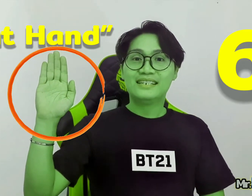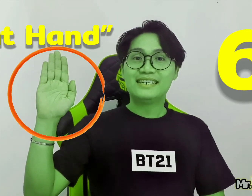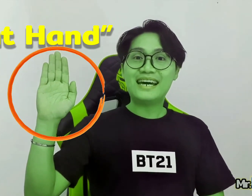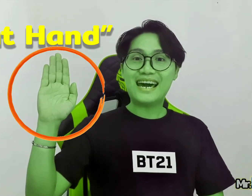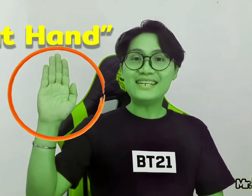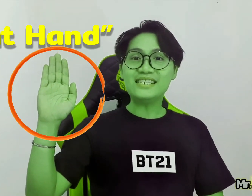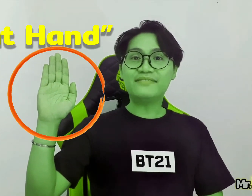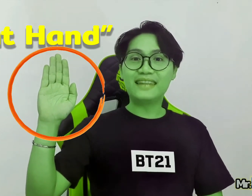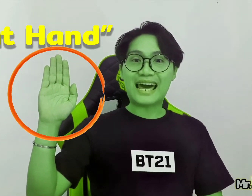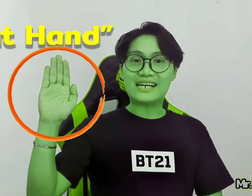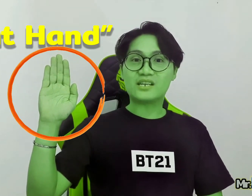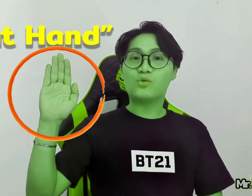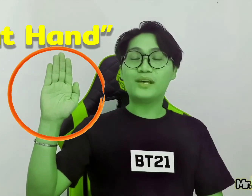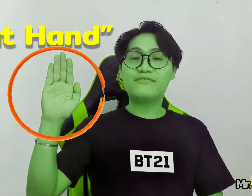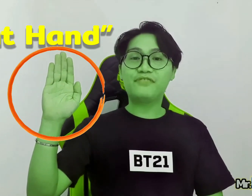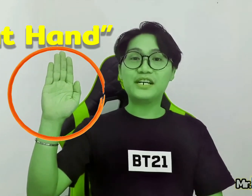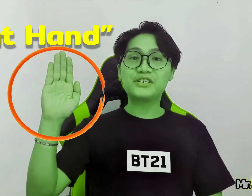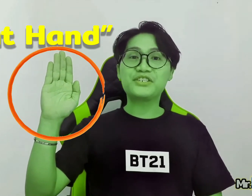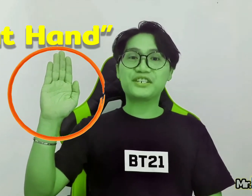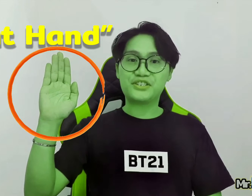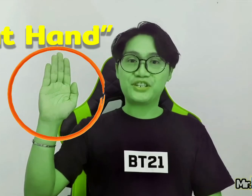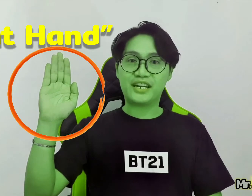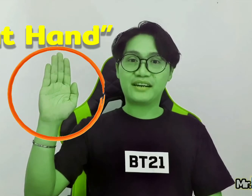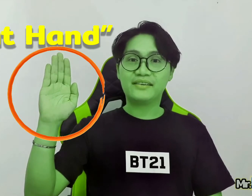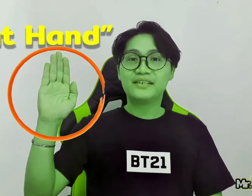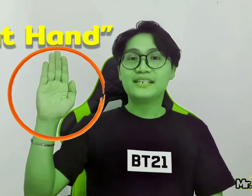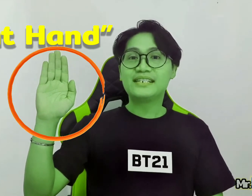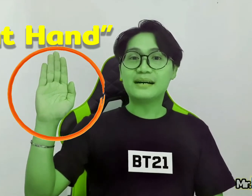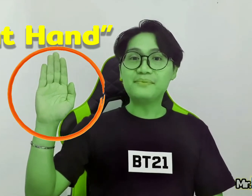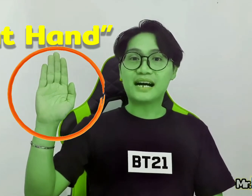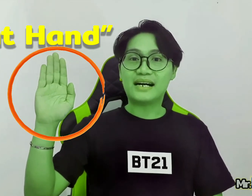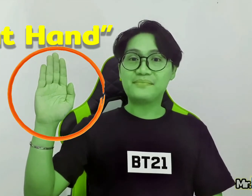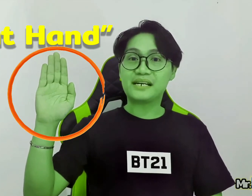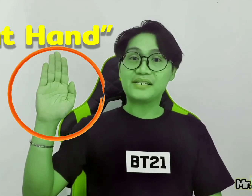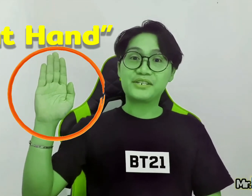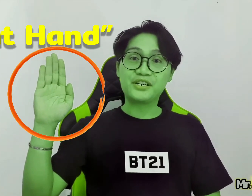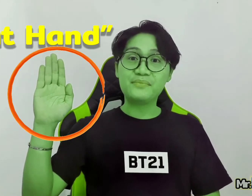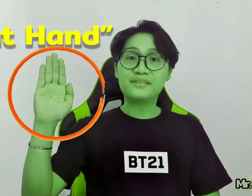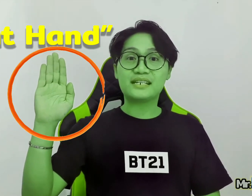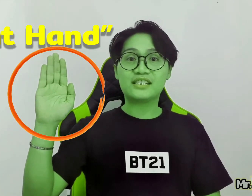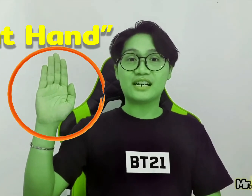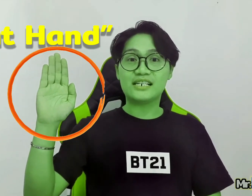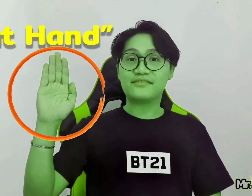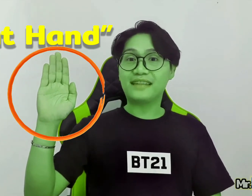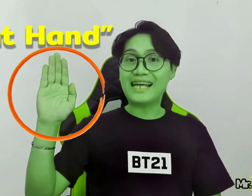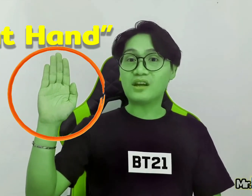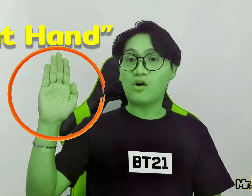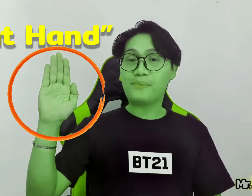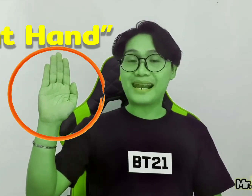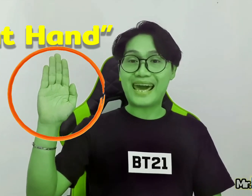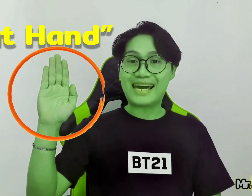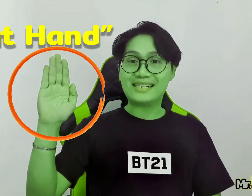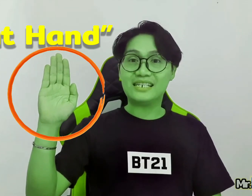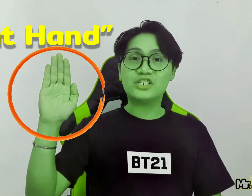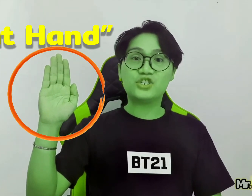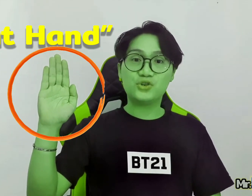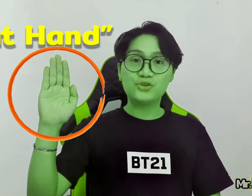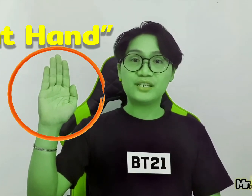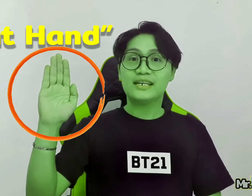The hand is flat with fingers touching. Sometimes a term such as flat open hand is used.